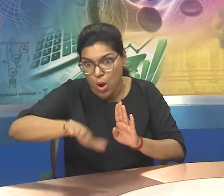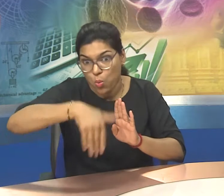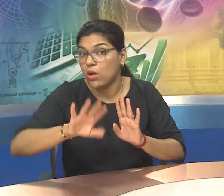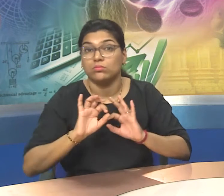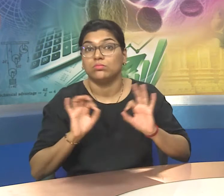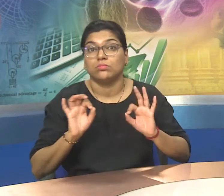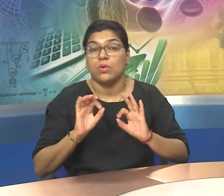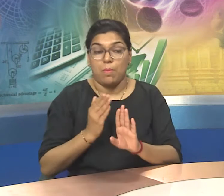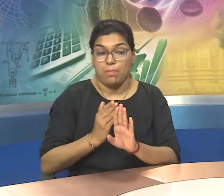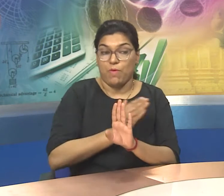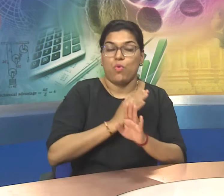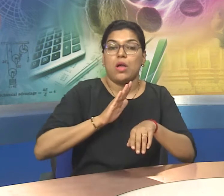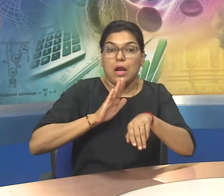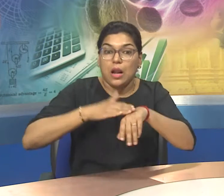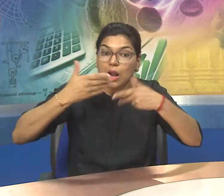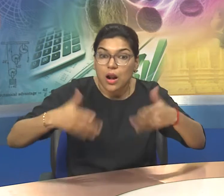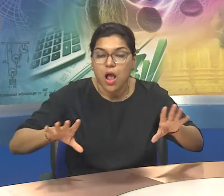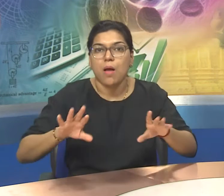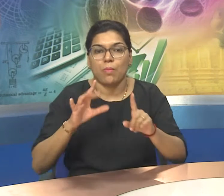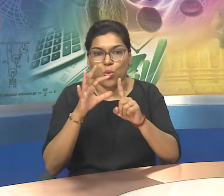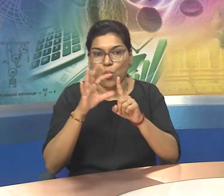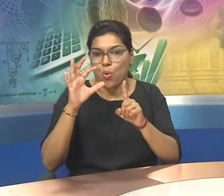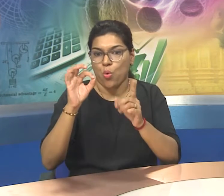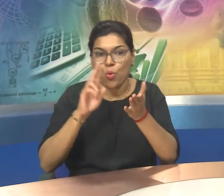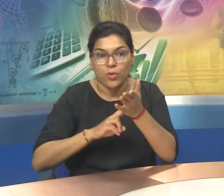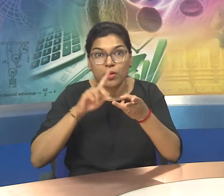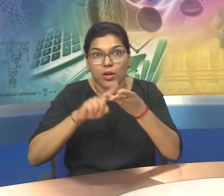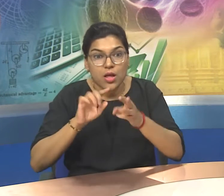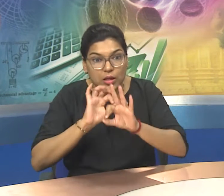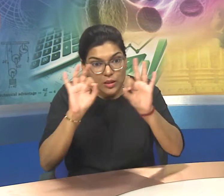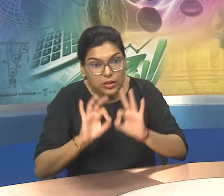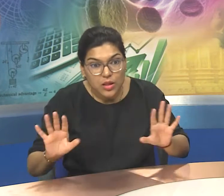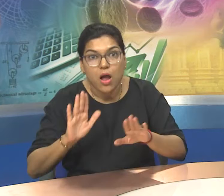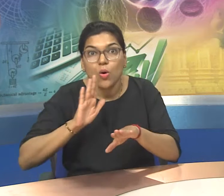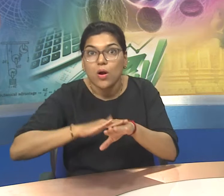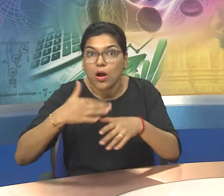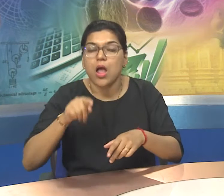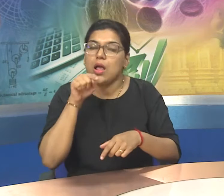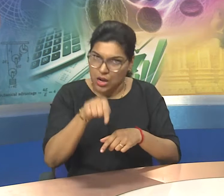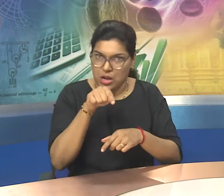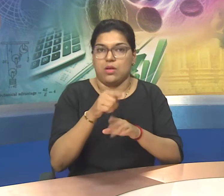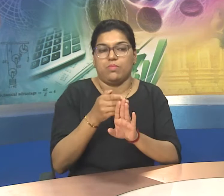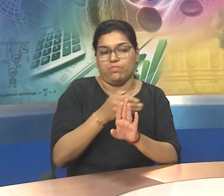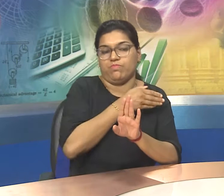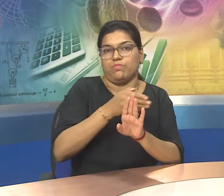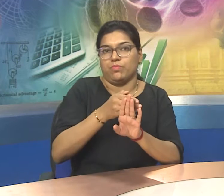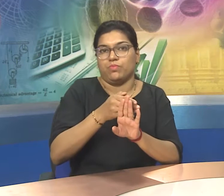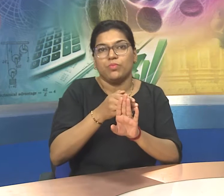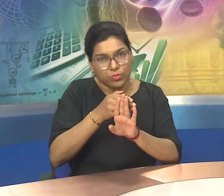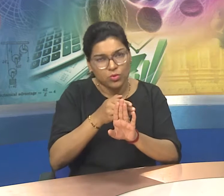happened recently, and also it is happening now. So